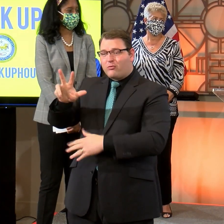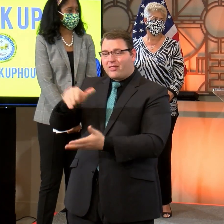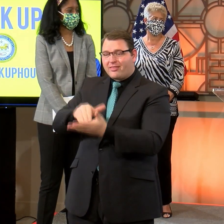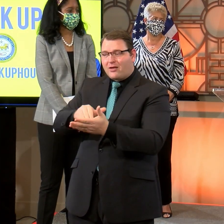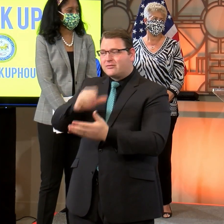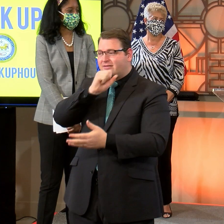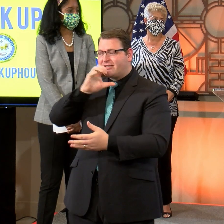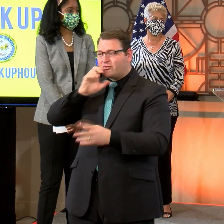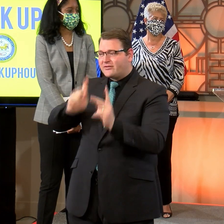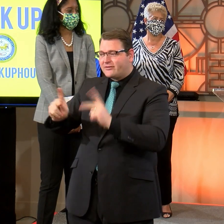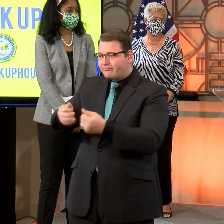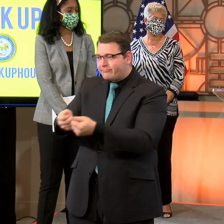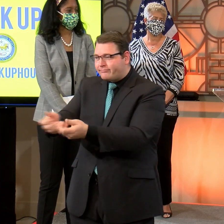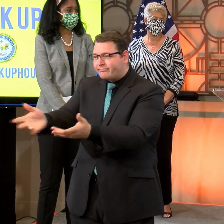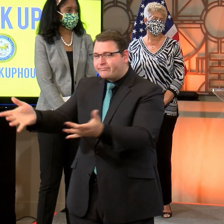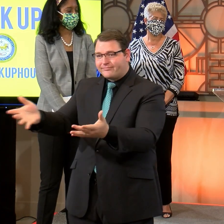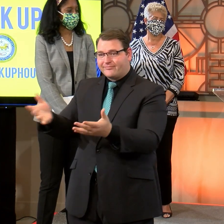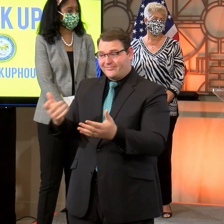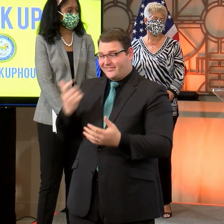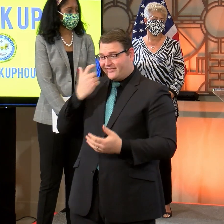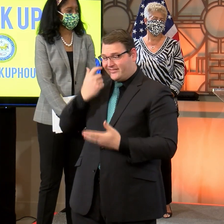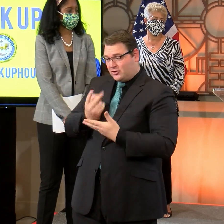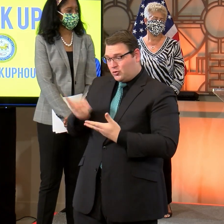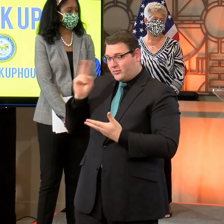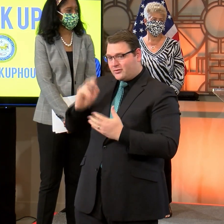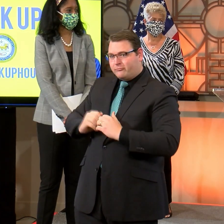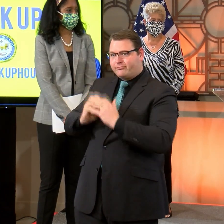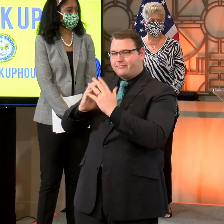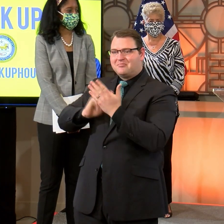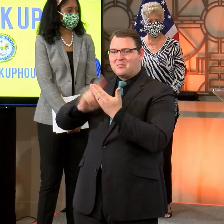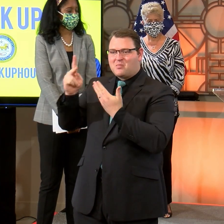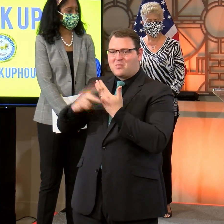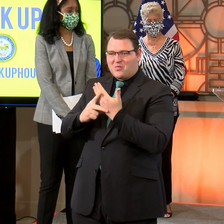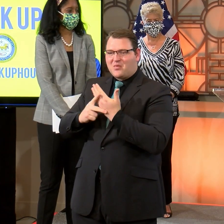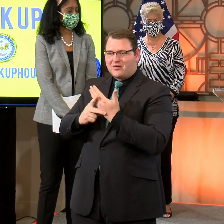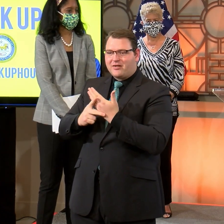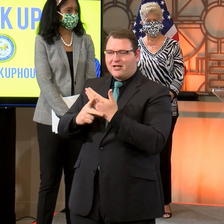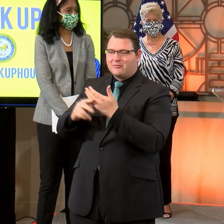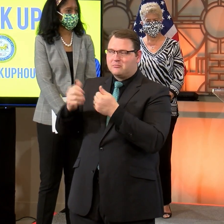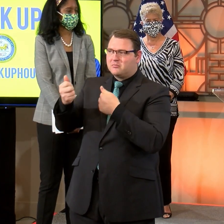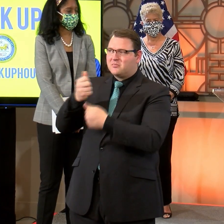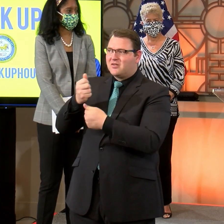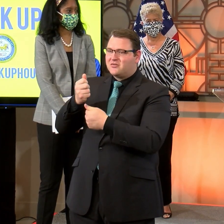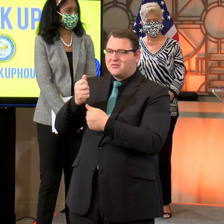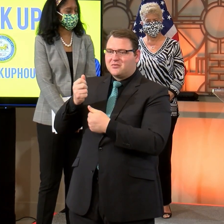new program launched in Houston just 2 weeks ago under the nationwide